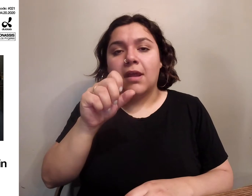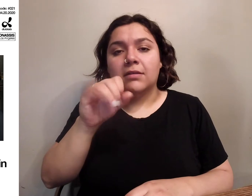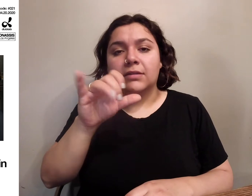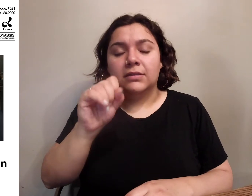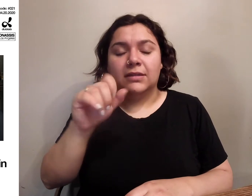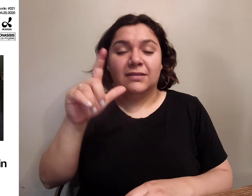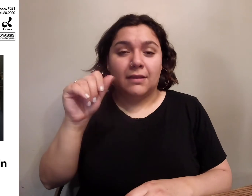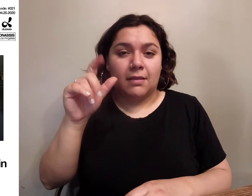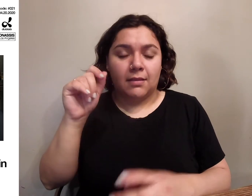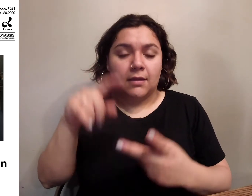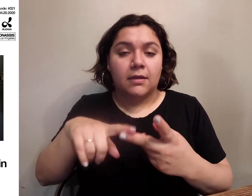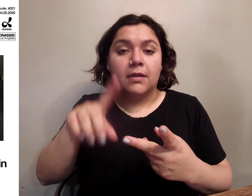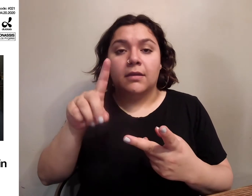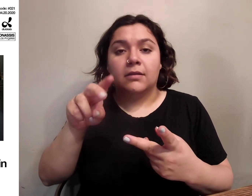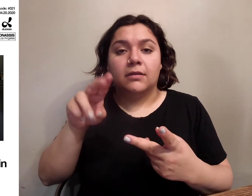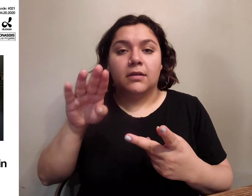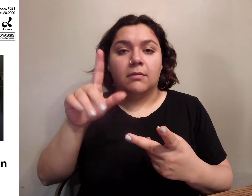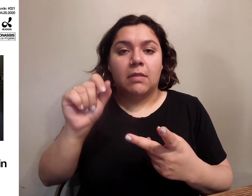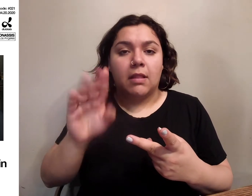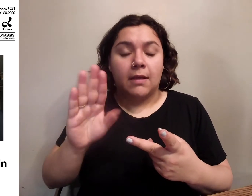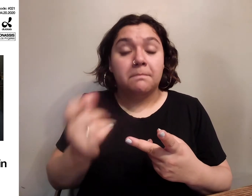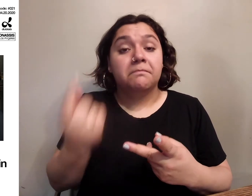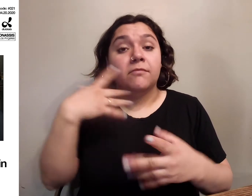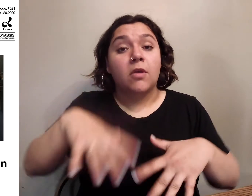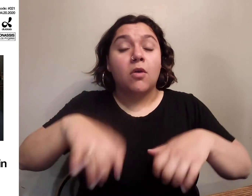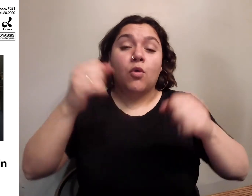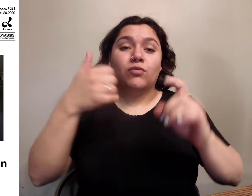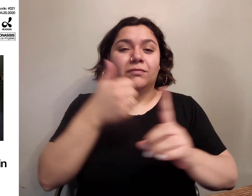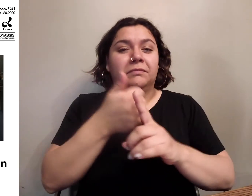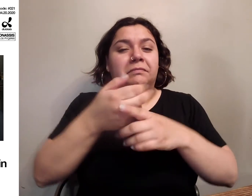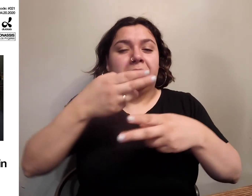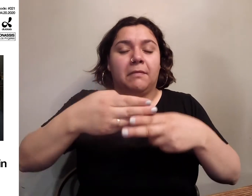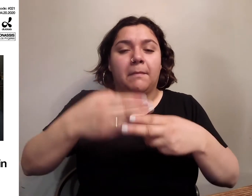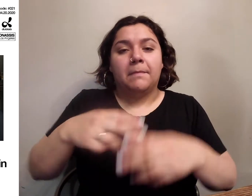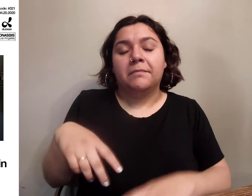shifting paradigms in the era of social distancing.